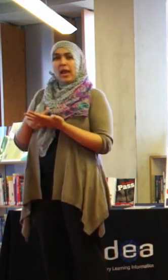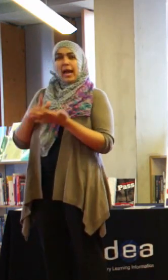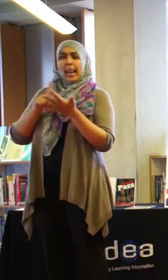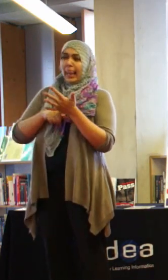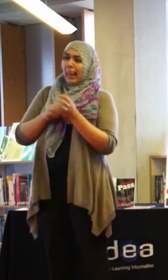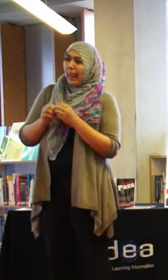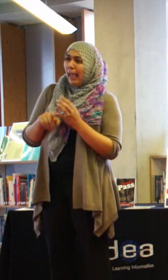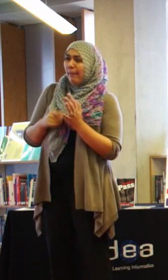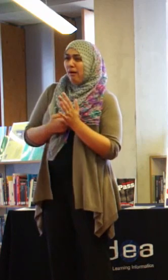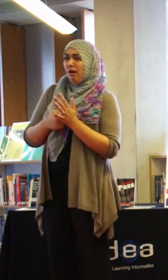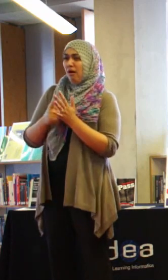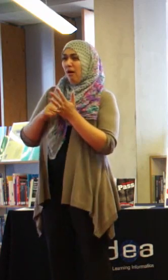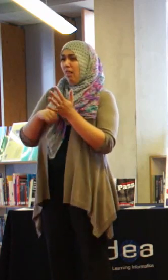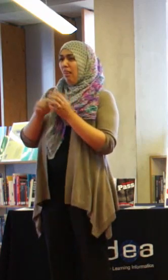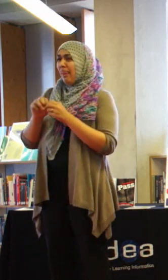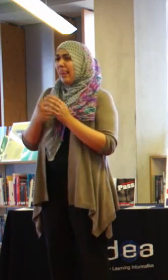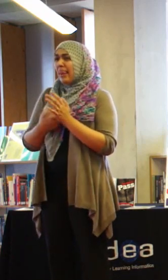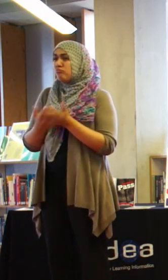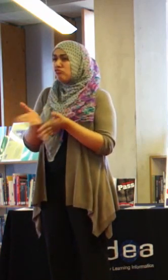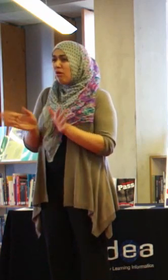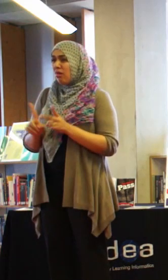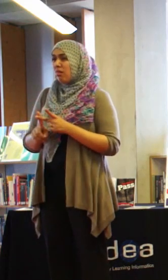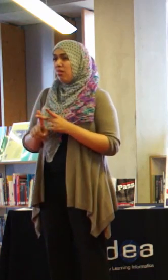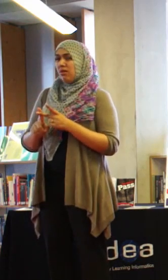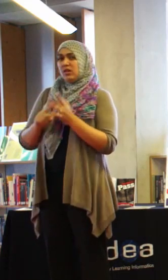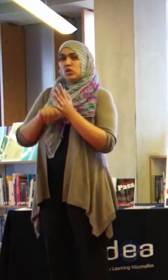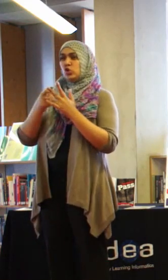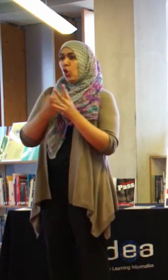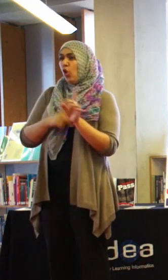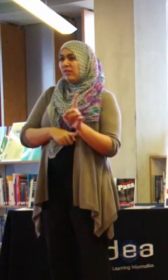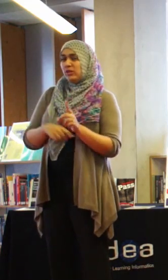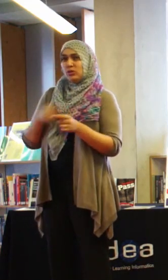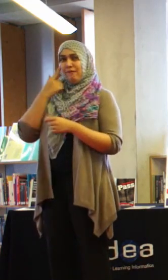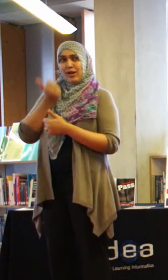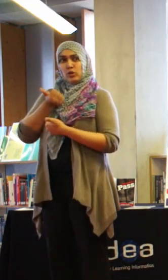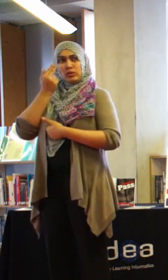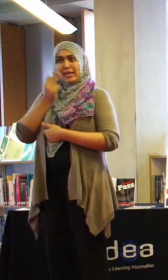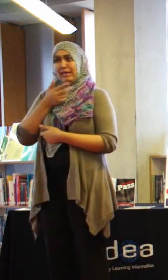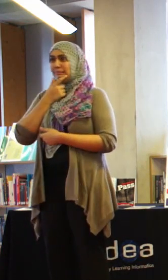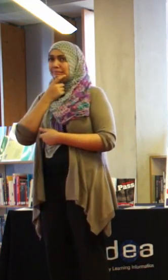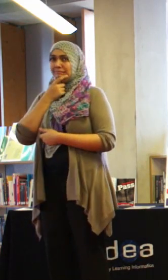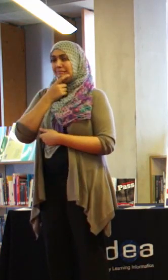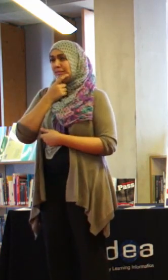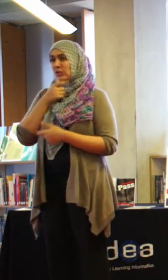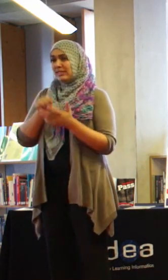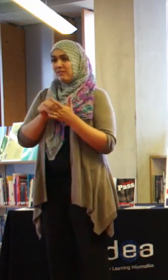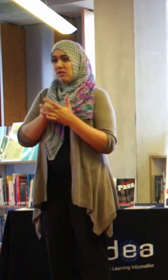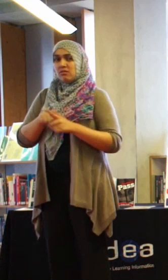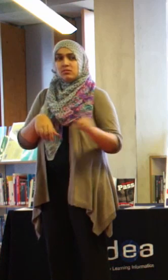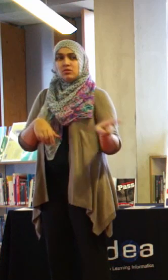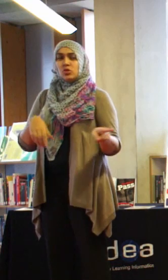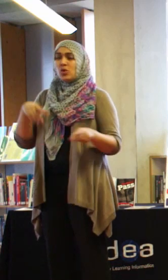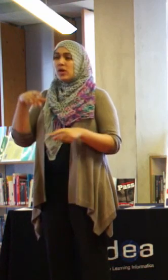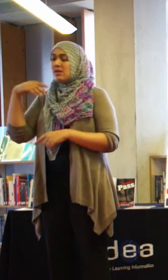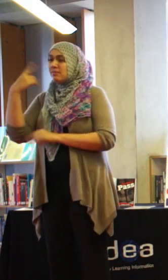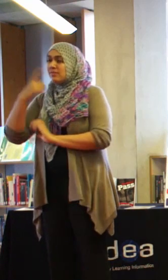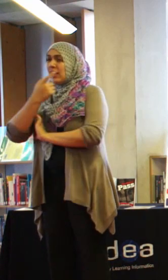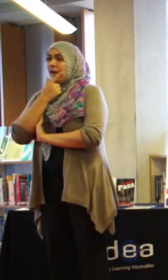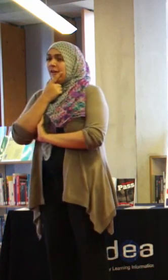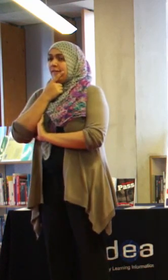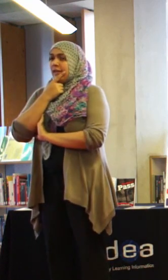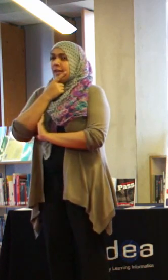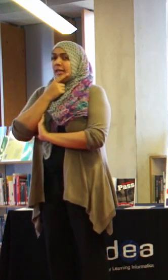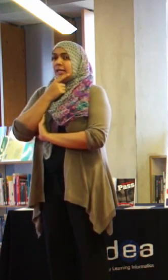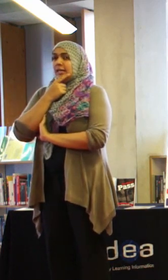Liberal, Tory, and, you know, you've got to find a name. And so I don't know if he got